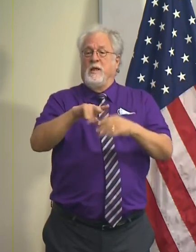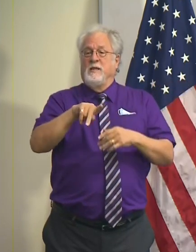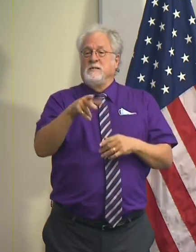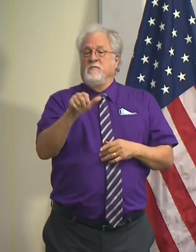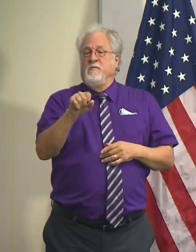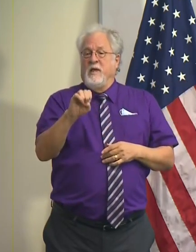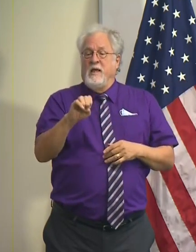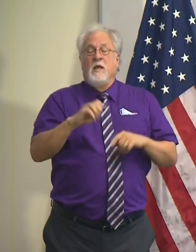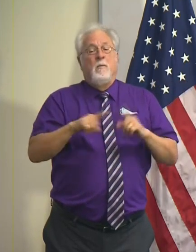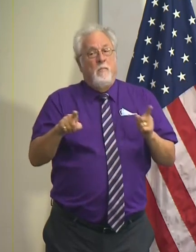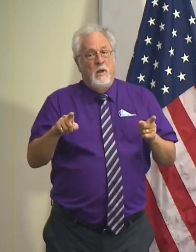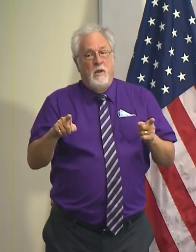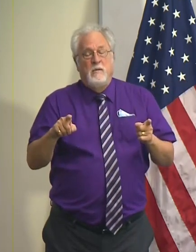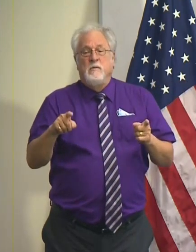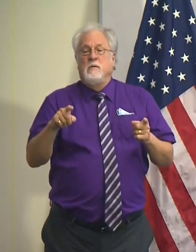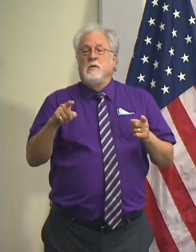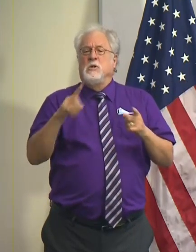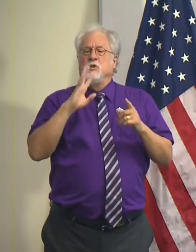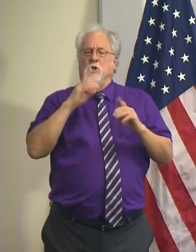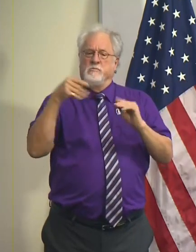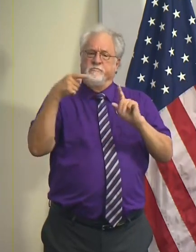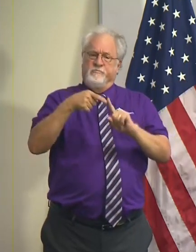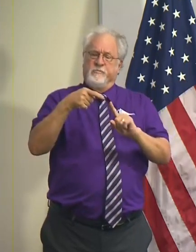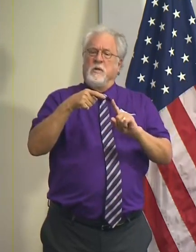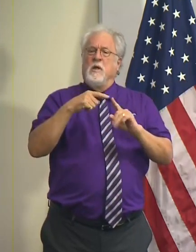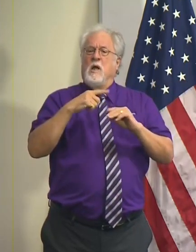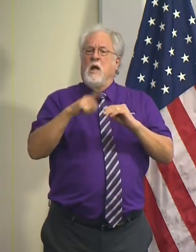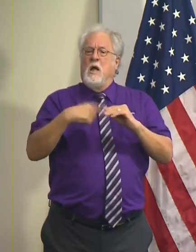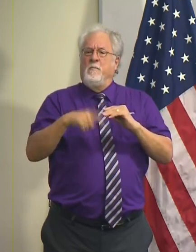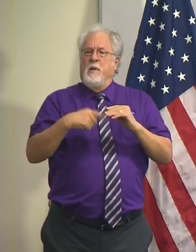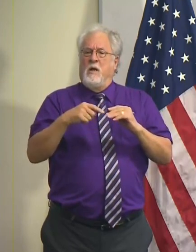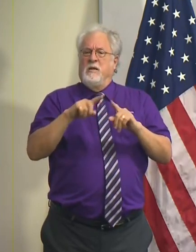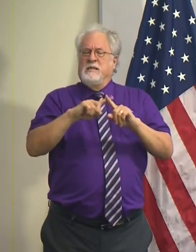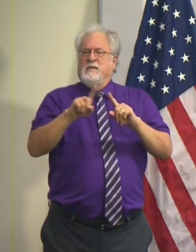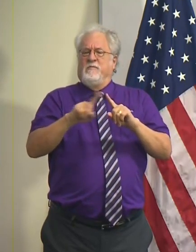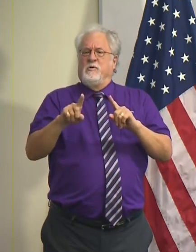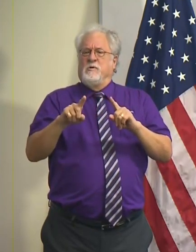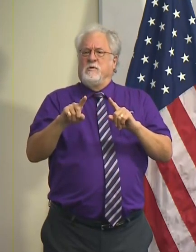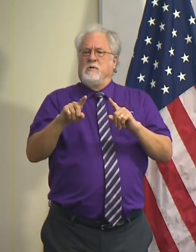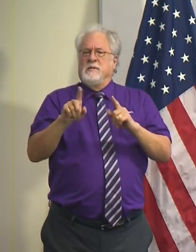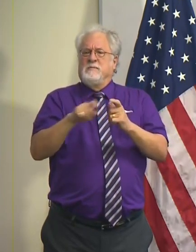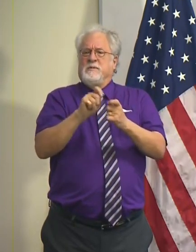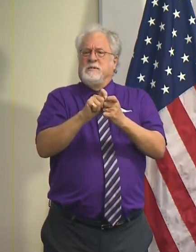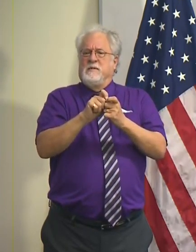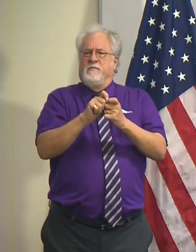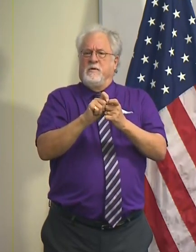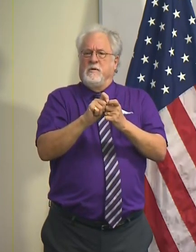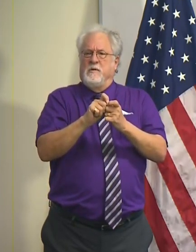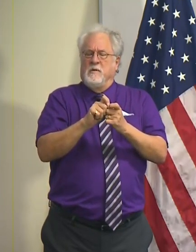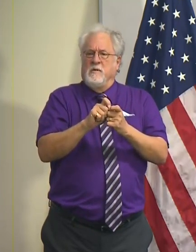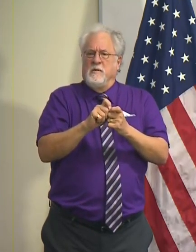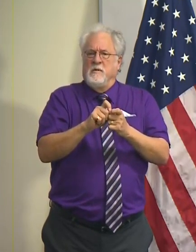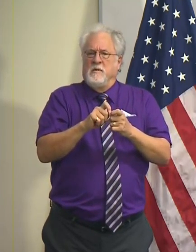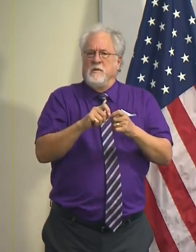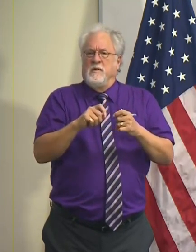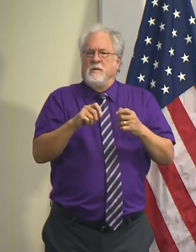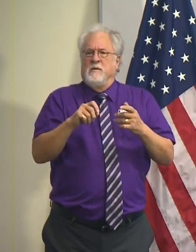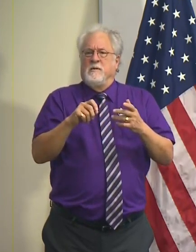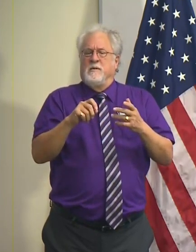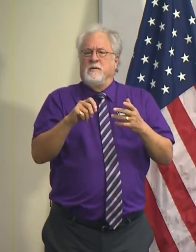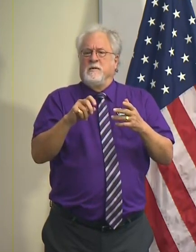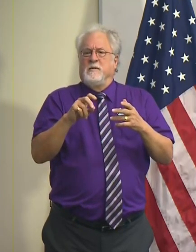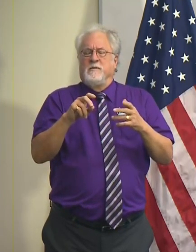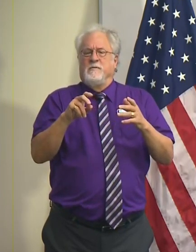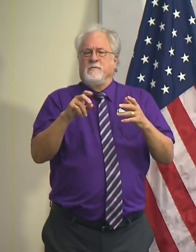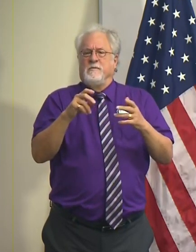phase. But they do talk more specifically about different specific venues and that sort of stuff. And